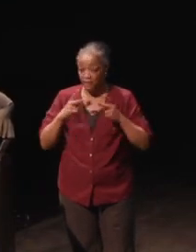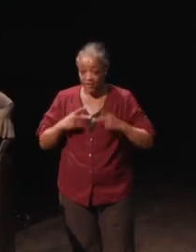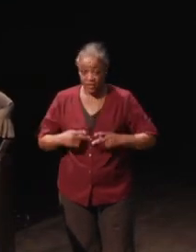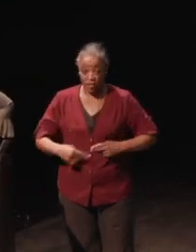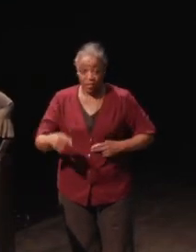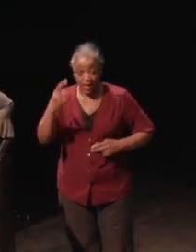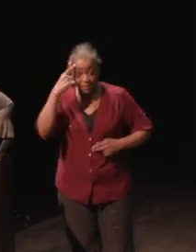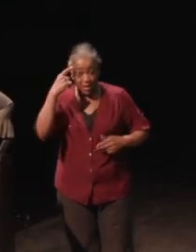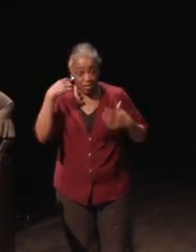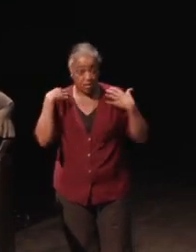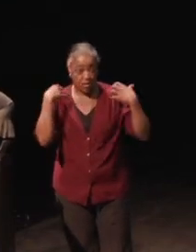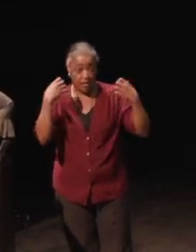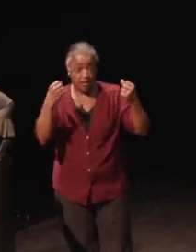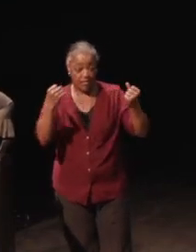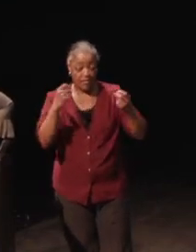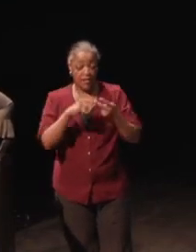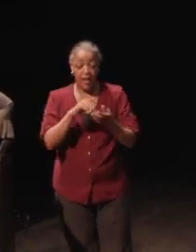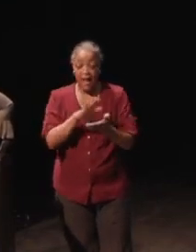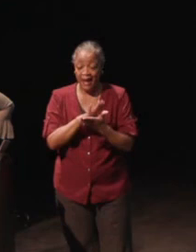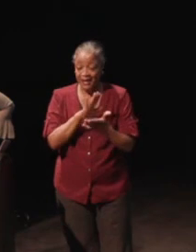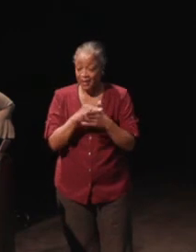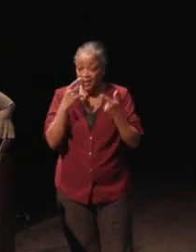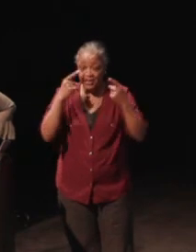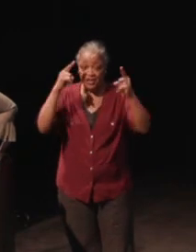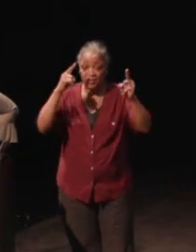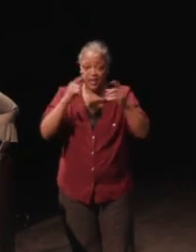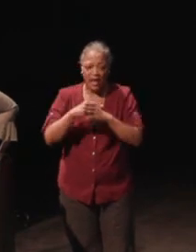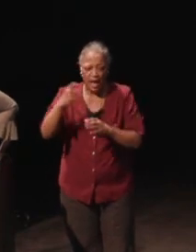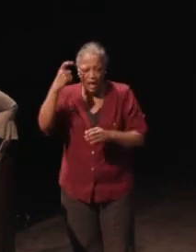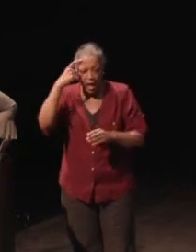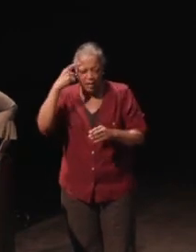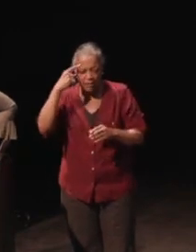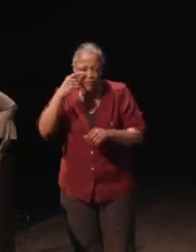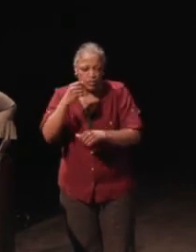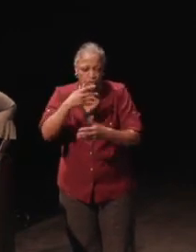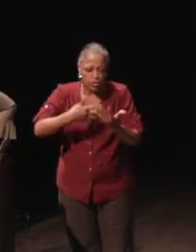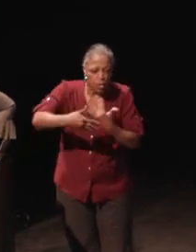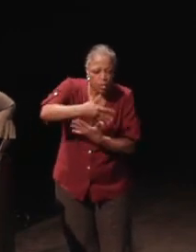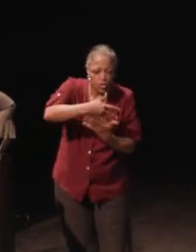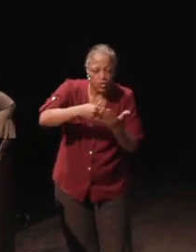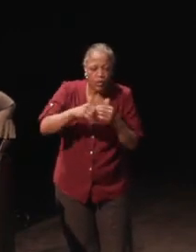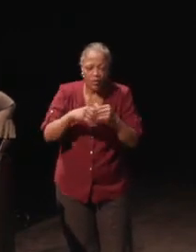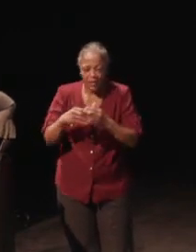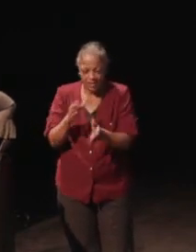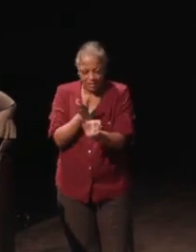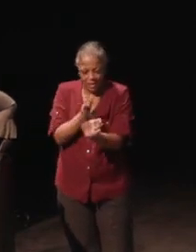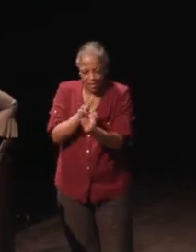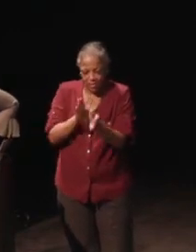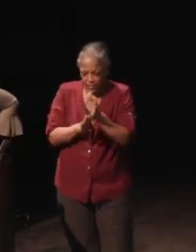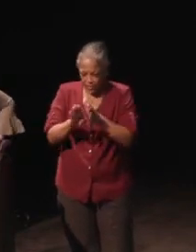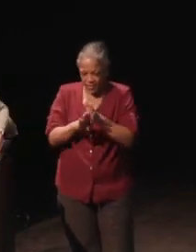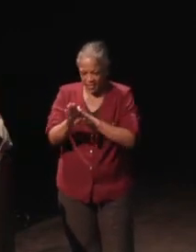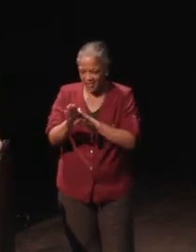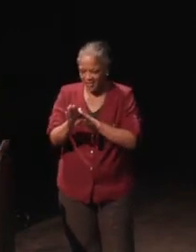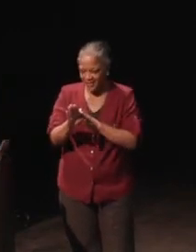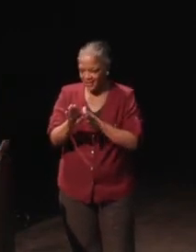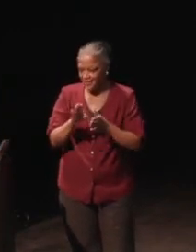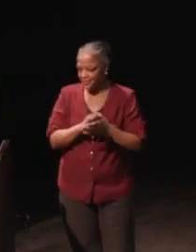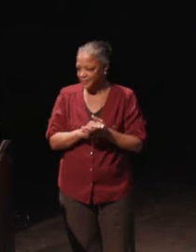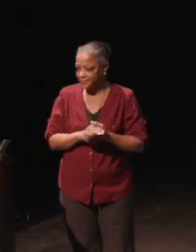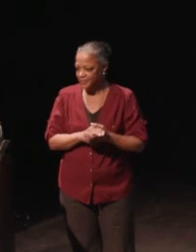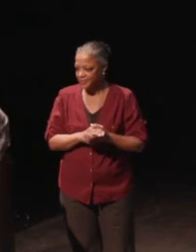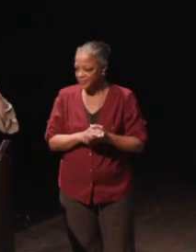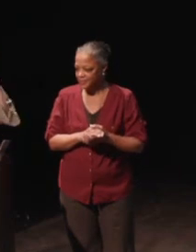health, academic achievement, and cognitive, social, and psychological development. So when we were